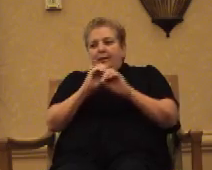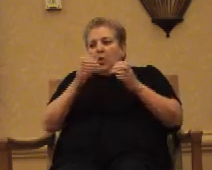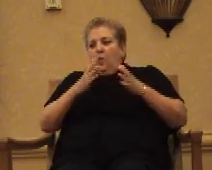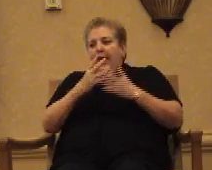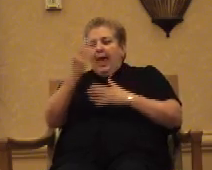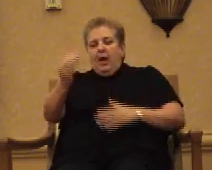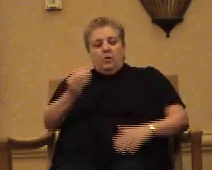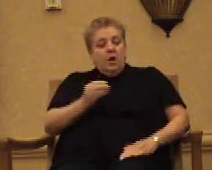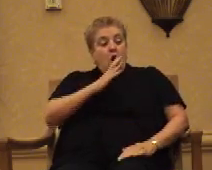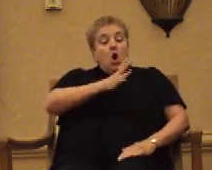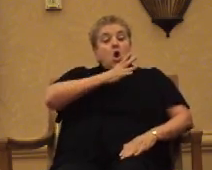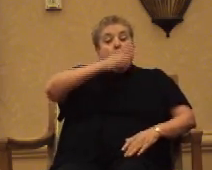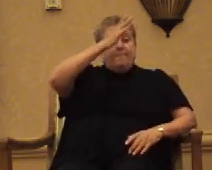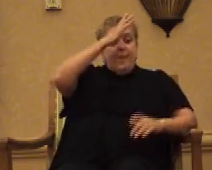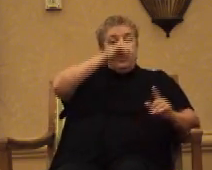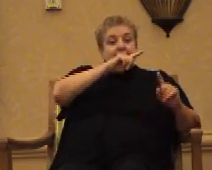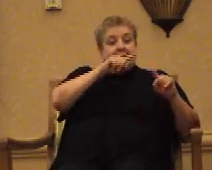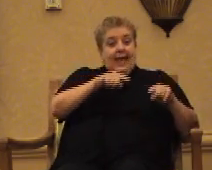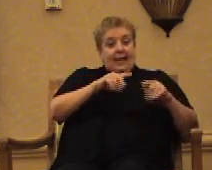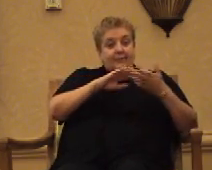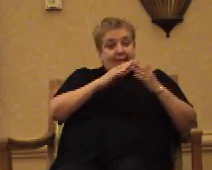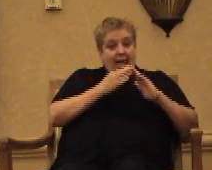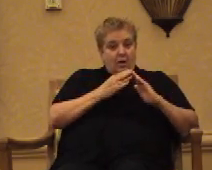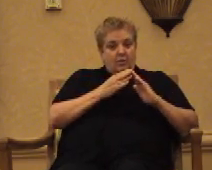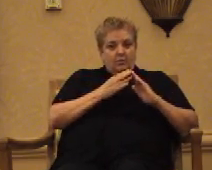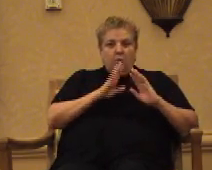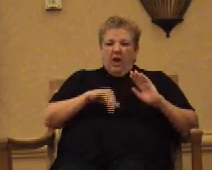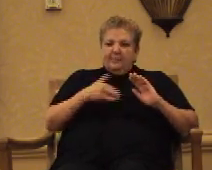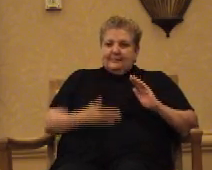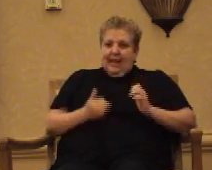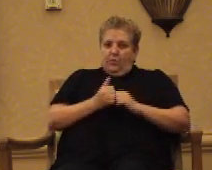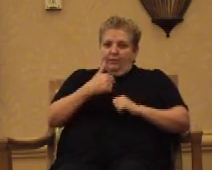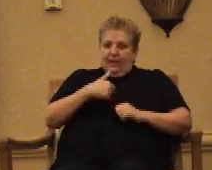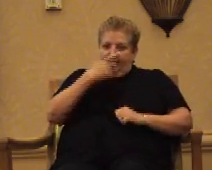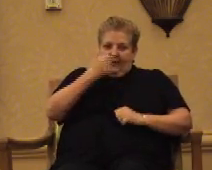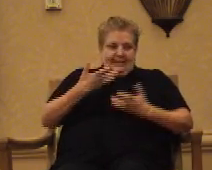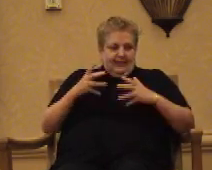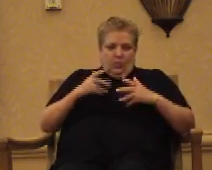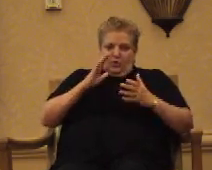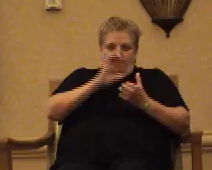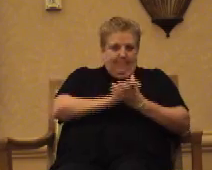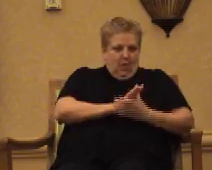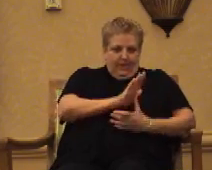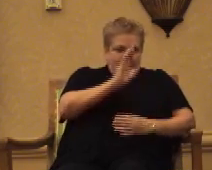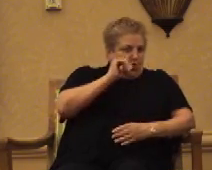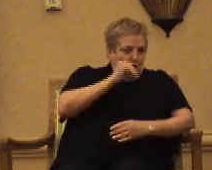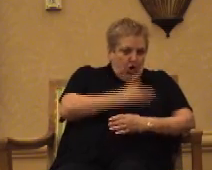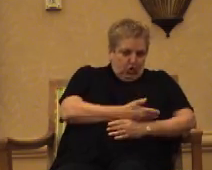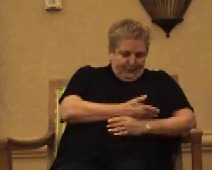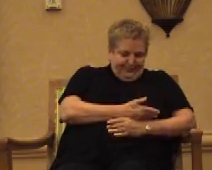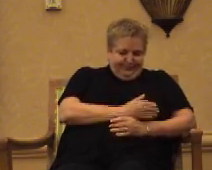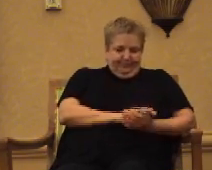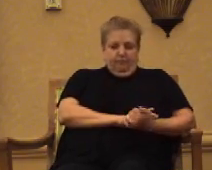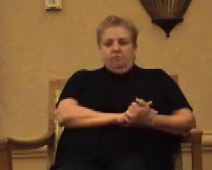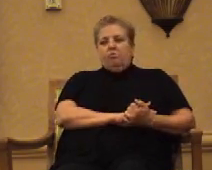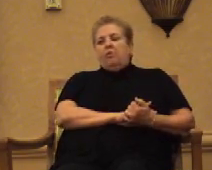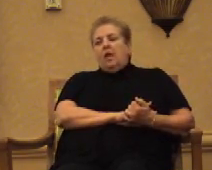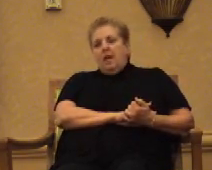her parents came to town. They were obviously upset with me because I wasn't going to marry their daughter. And then Max wasn't